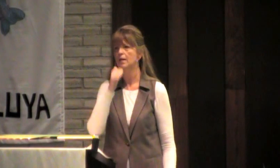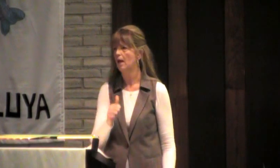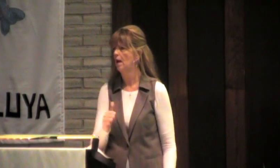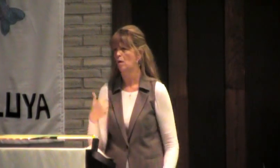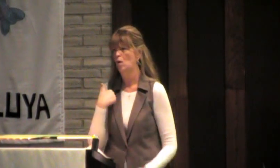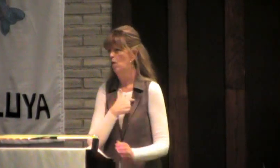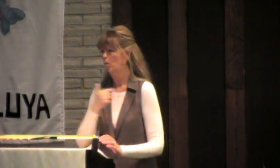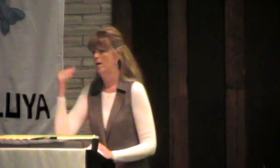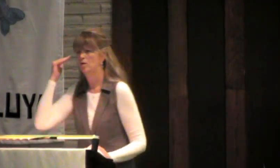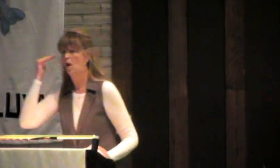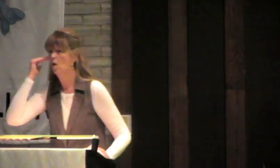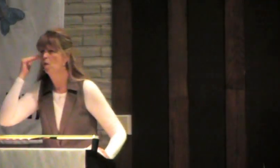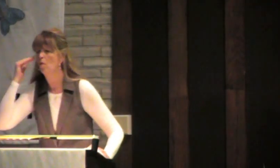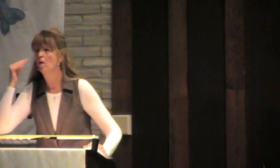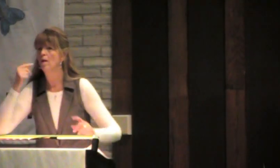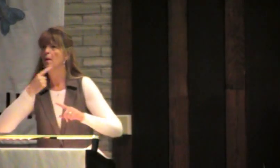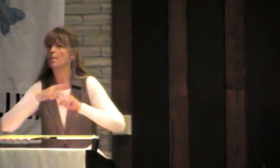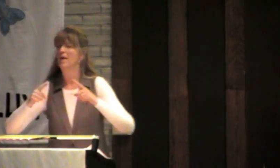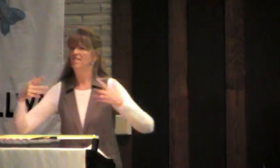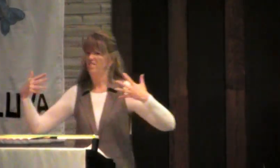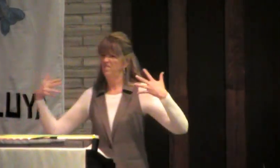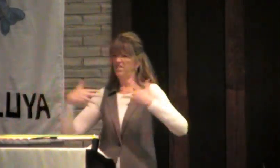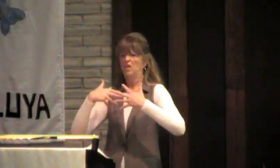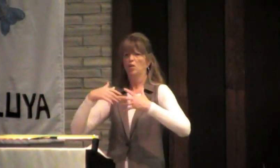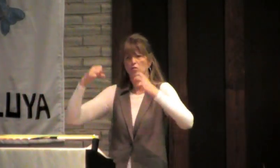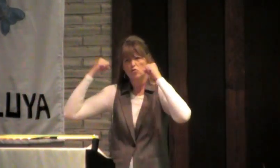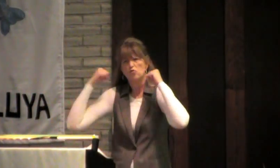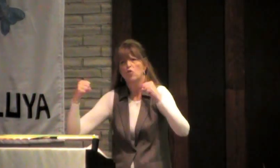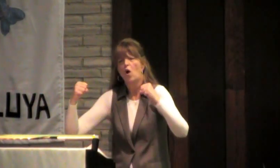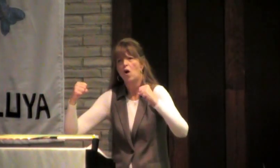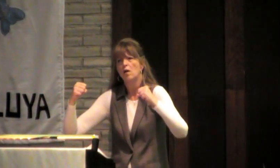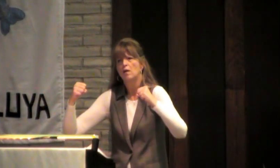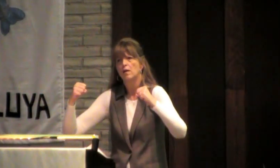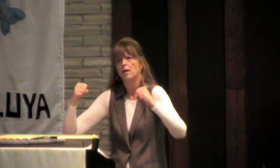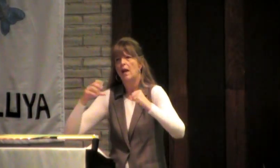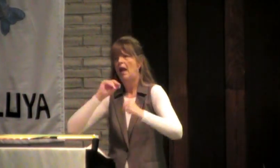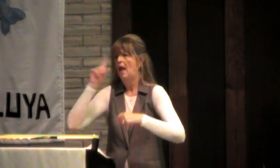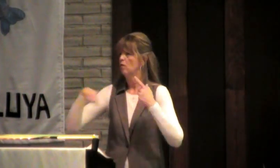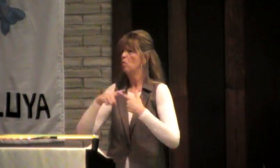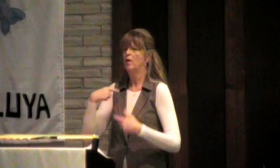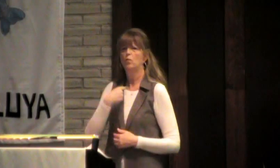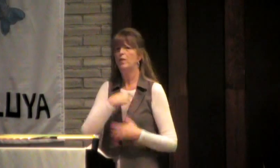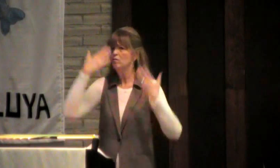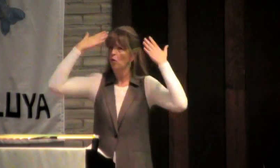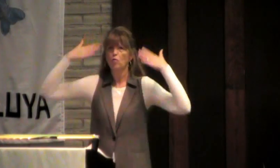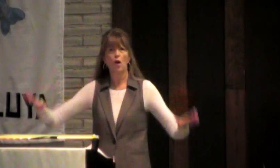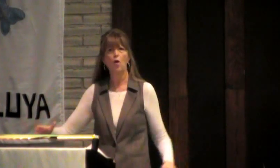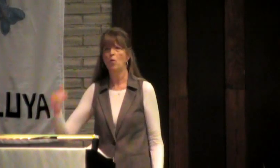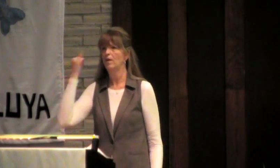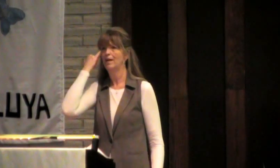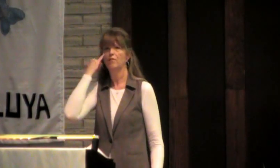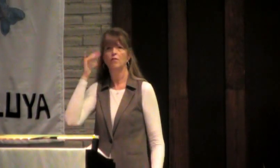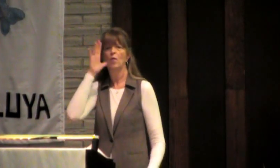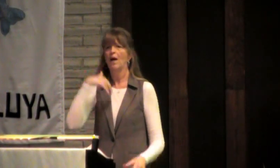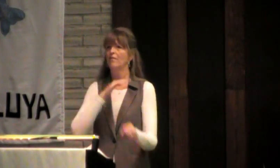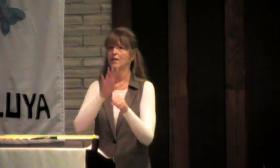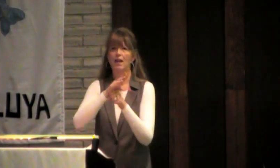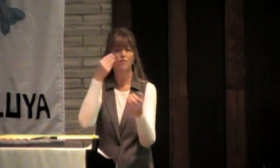And we know God blesses us every day. We know that. But fear is very strong. And we don't know if